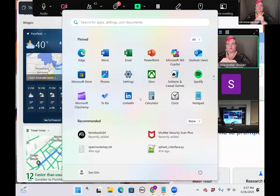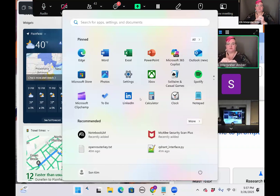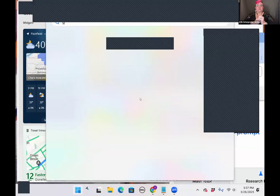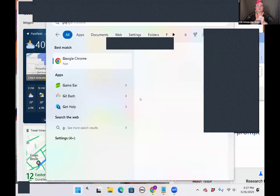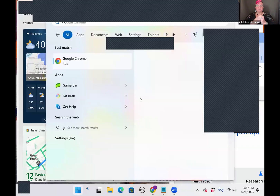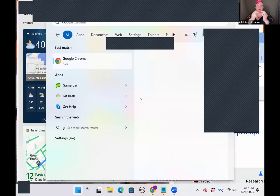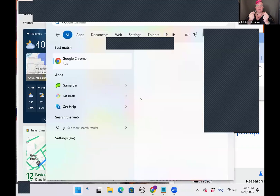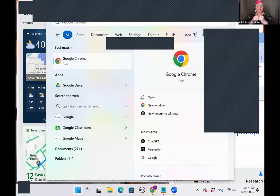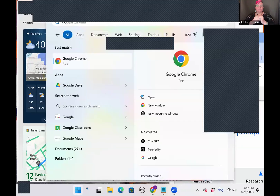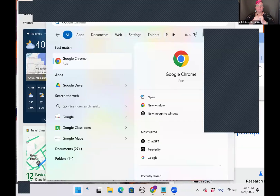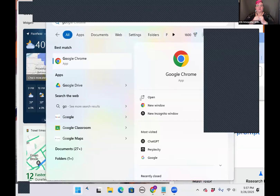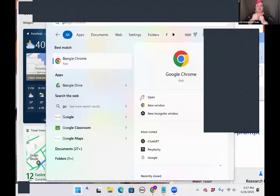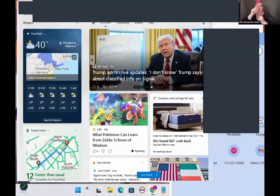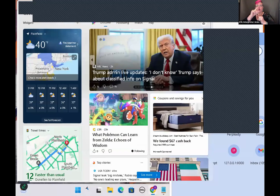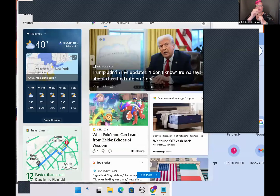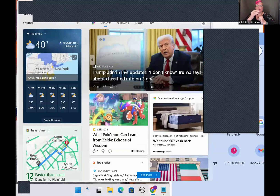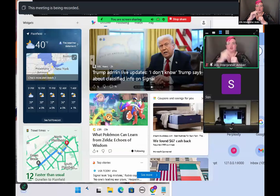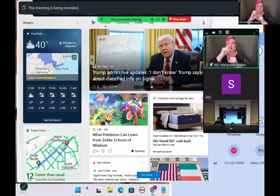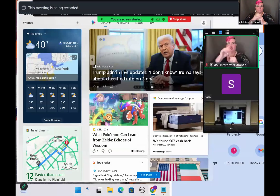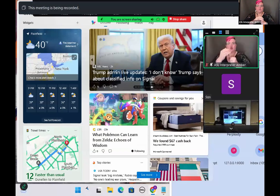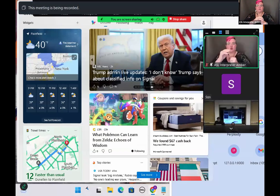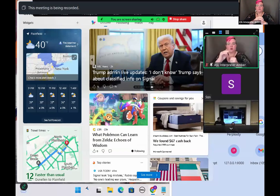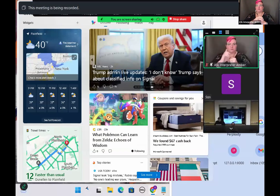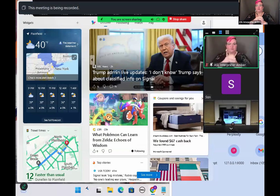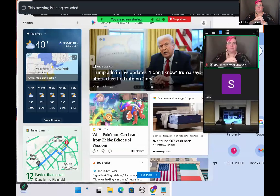real Search box quick, G-O. Google Chrome. we're Partic go. gonna Enter. go Address and to search bar edit.